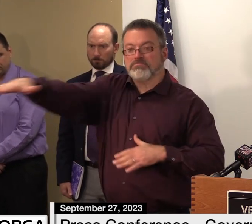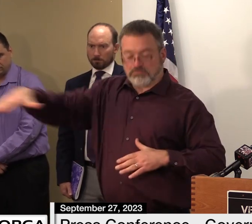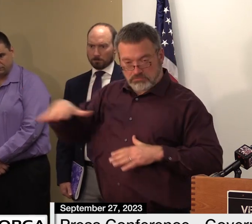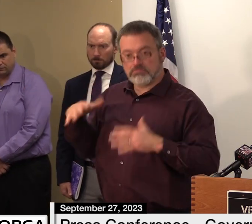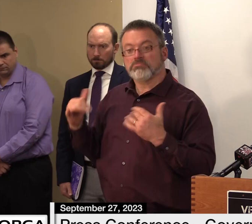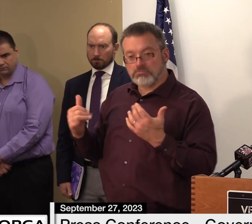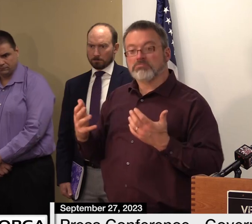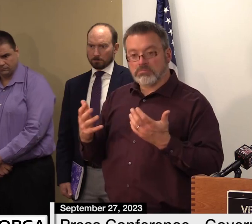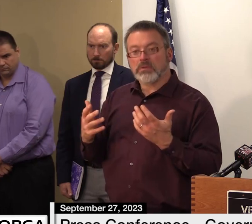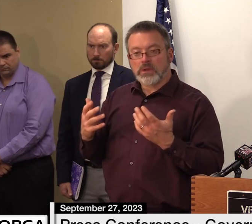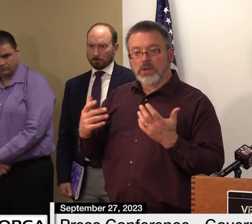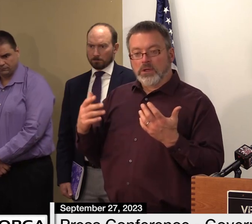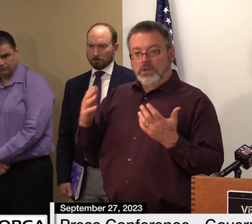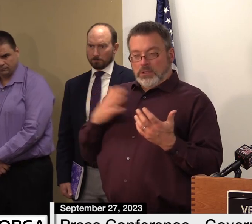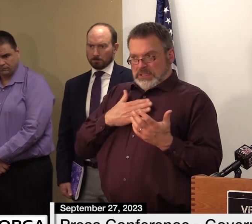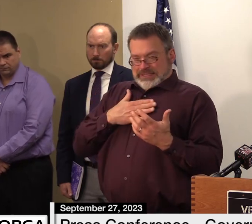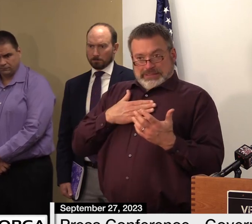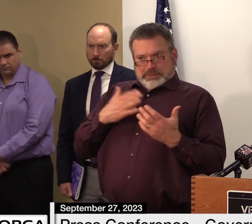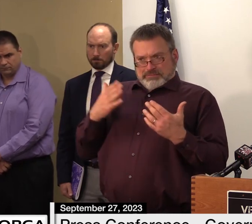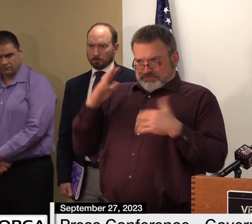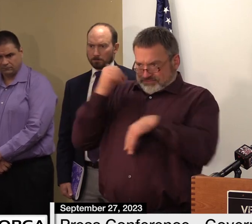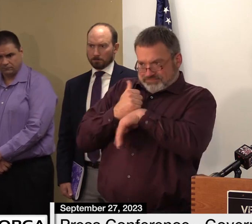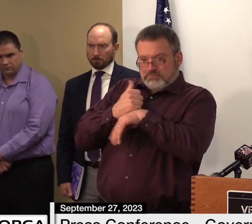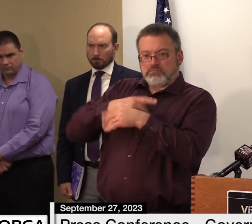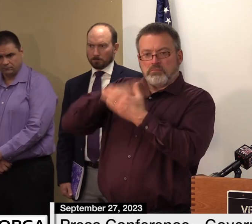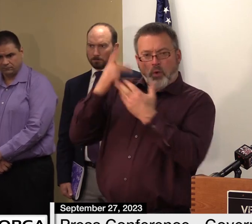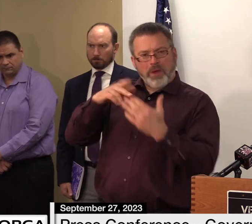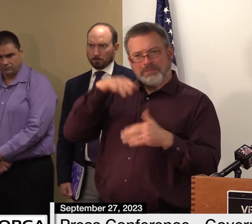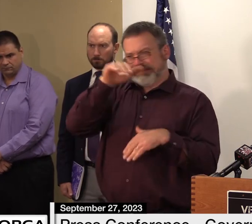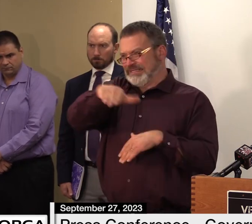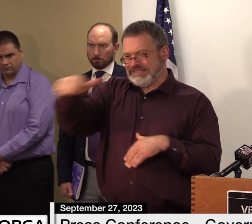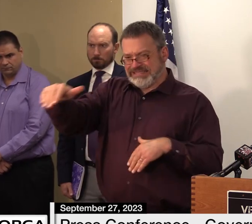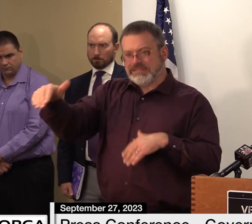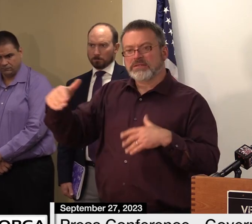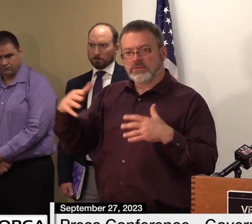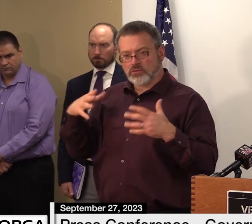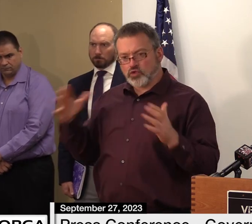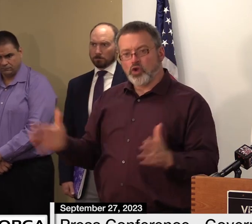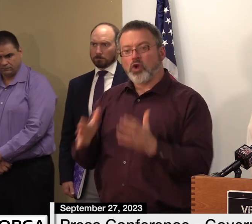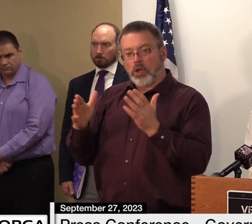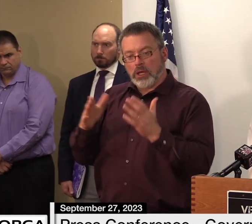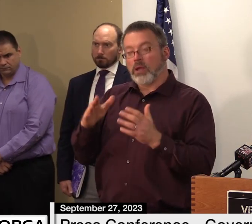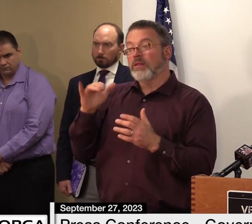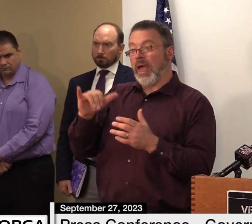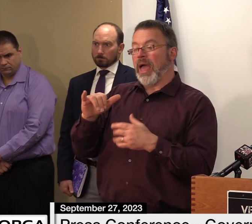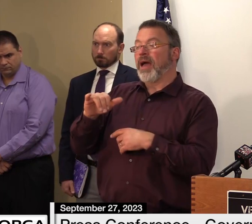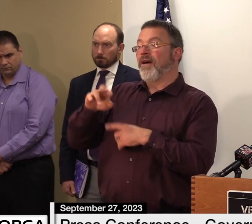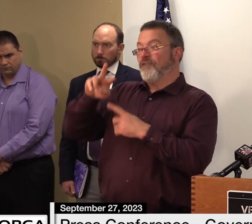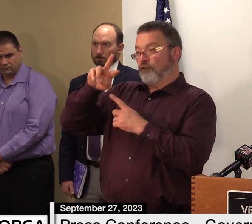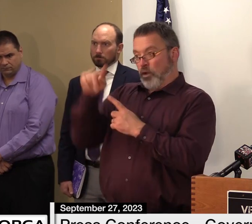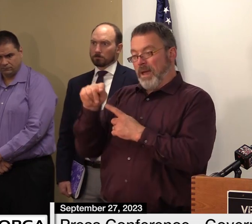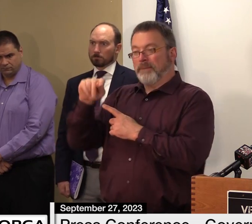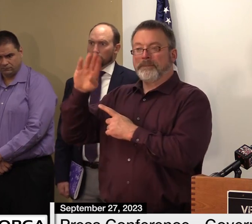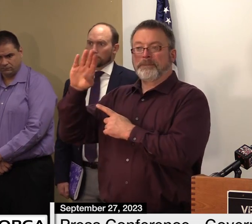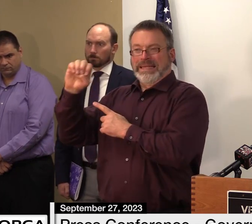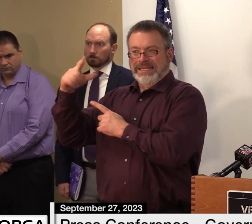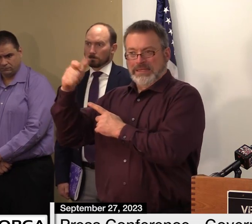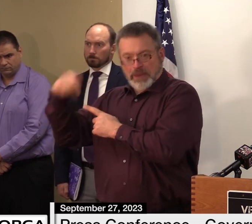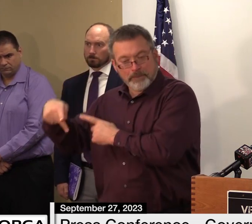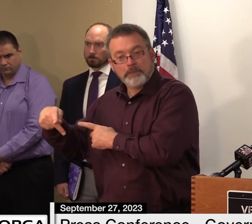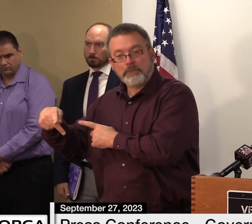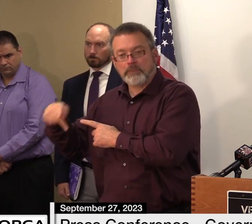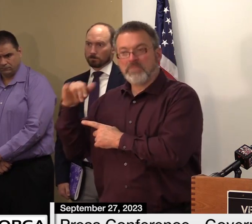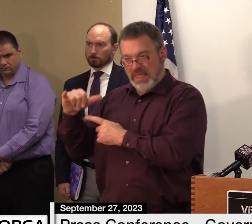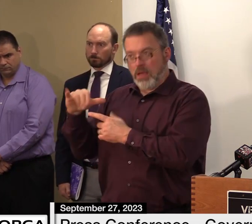We are encouraging people, they can go through the VGAP program. Farmers are eligible for that. We are